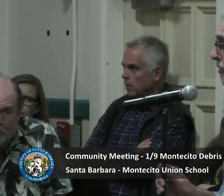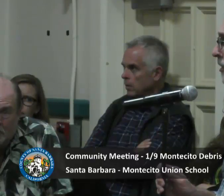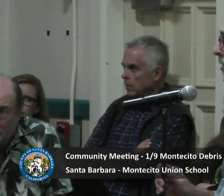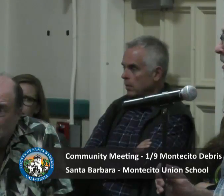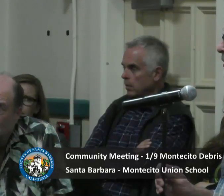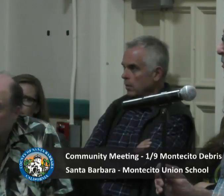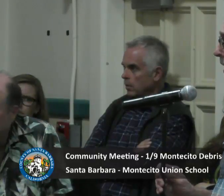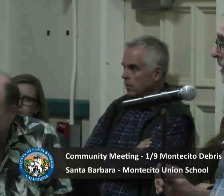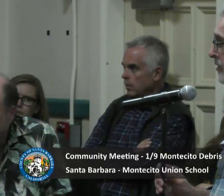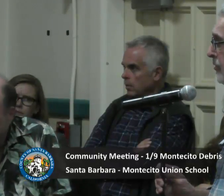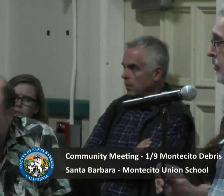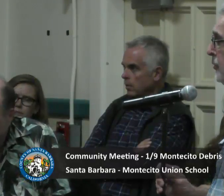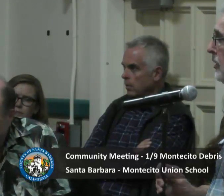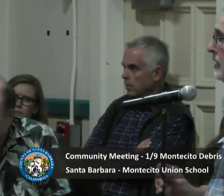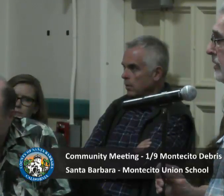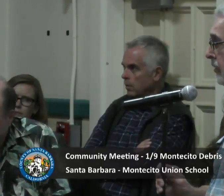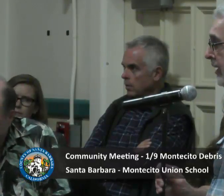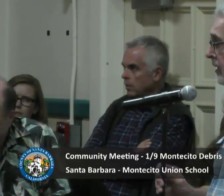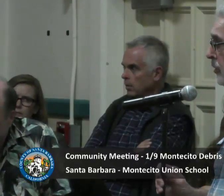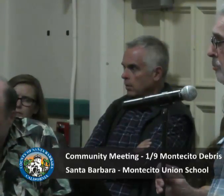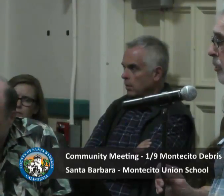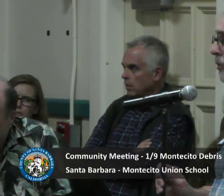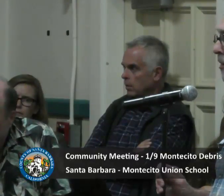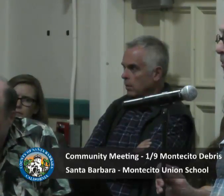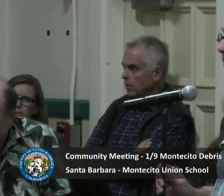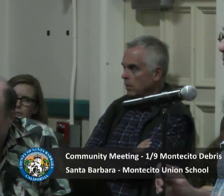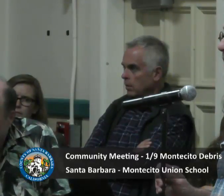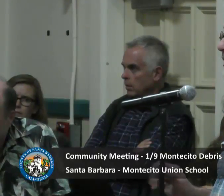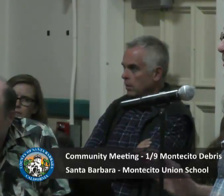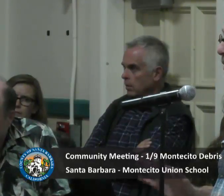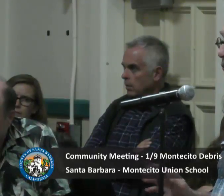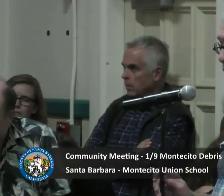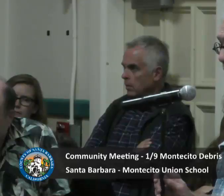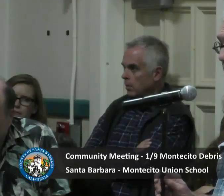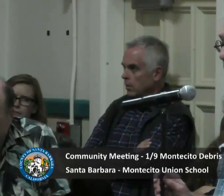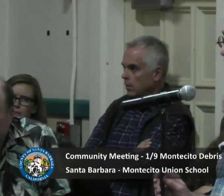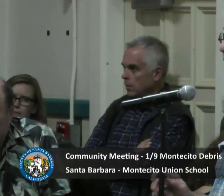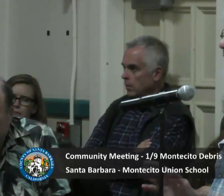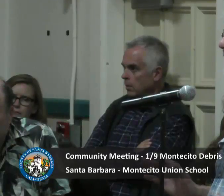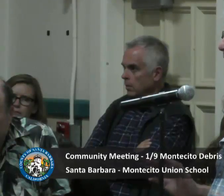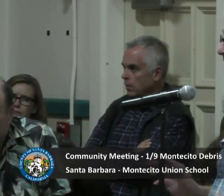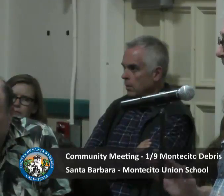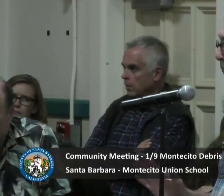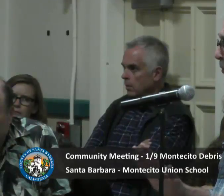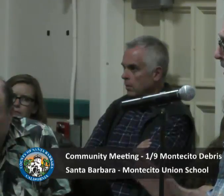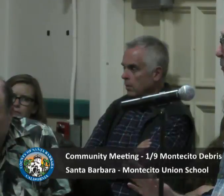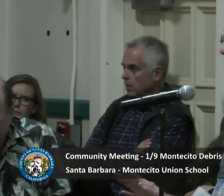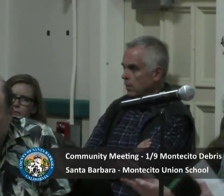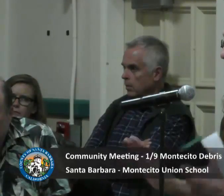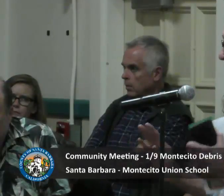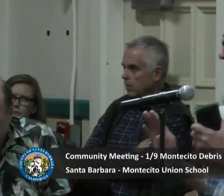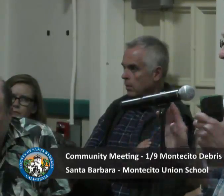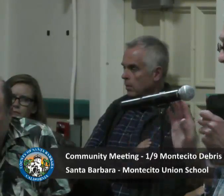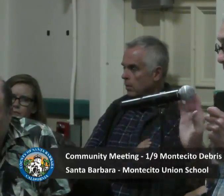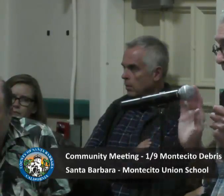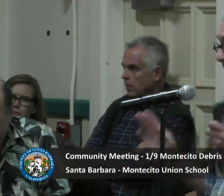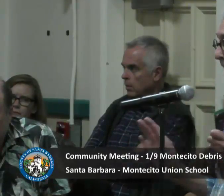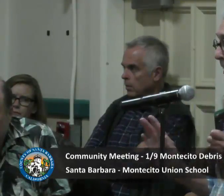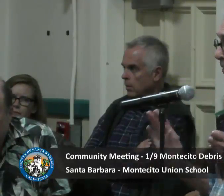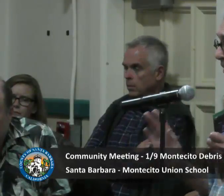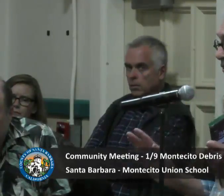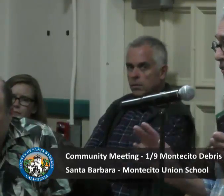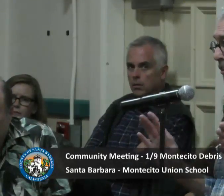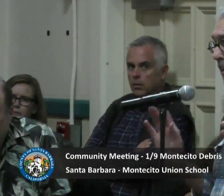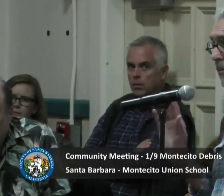is worth, try to convince you to take a low ball off. Don't do it. If I can help you in any way, again, I